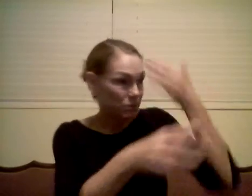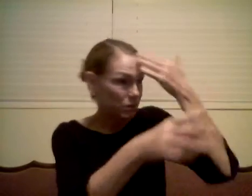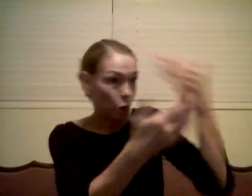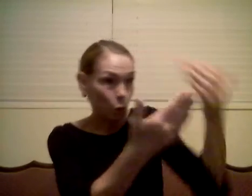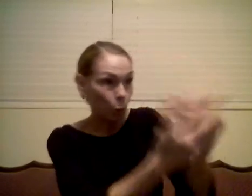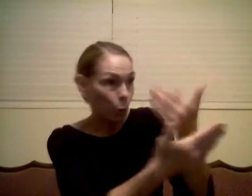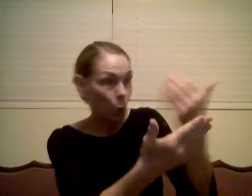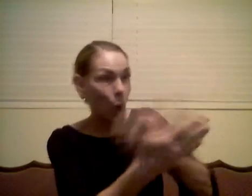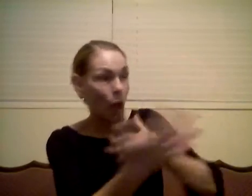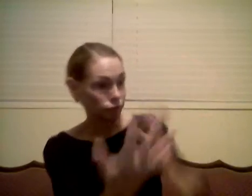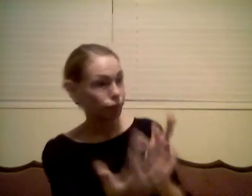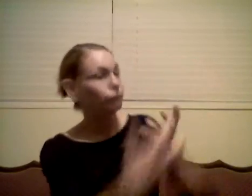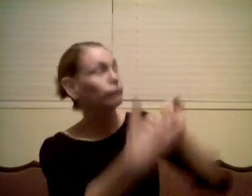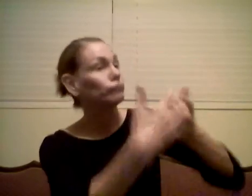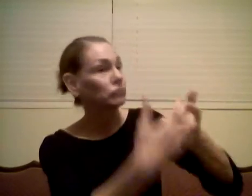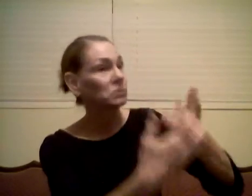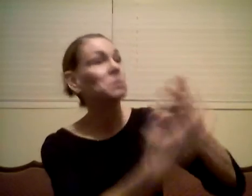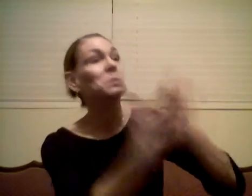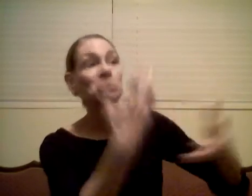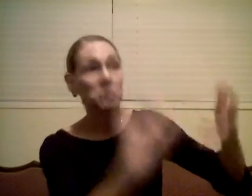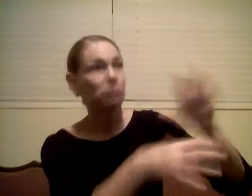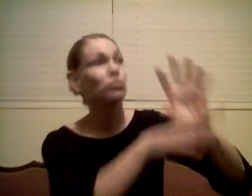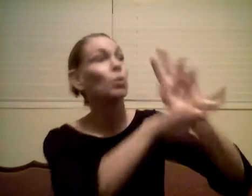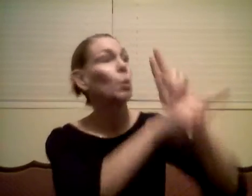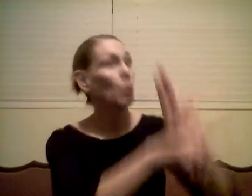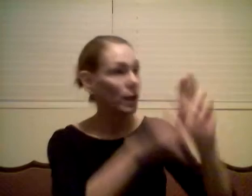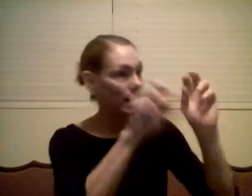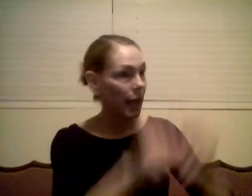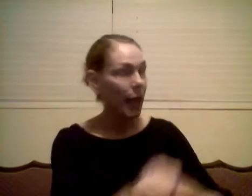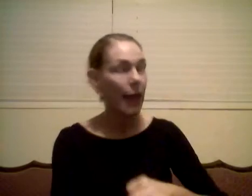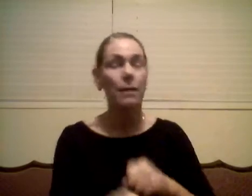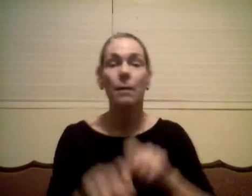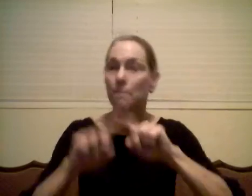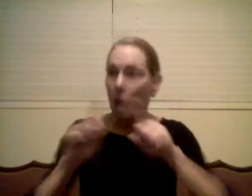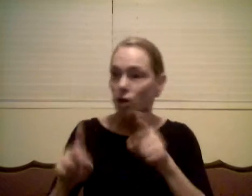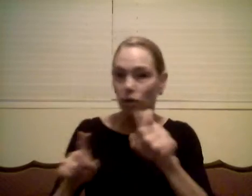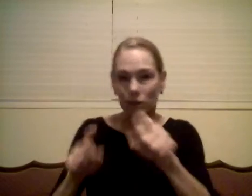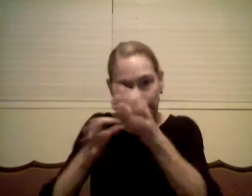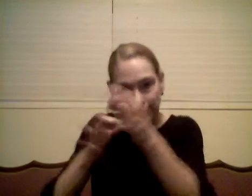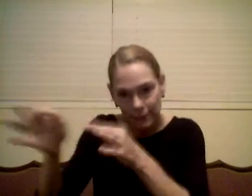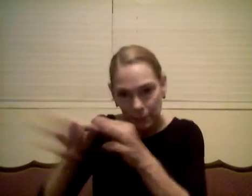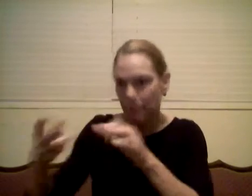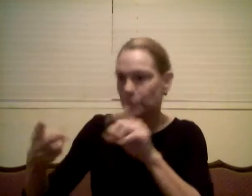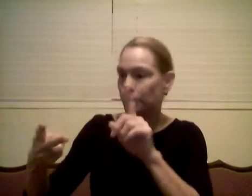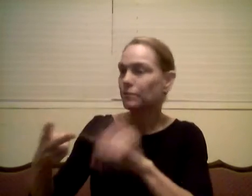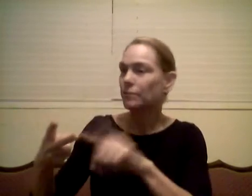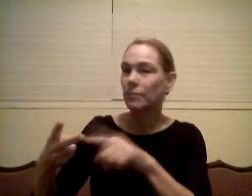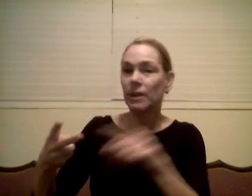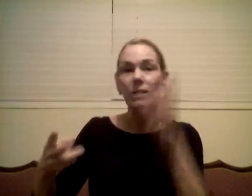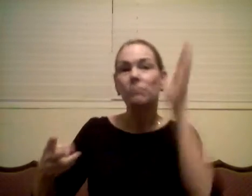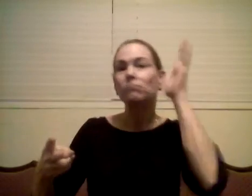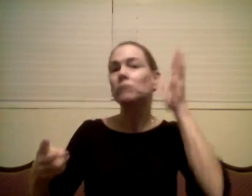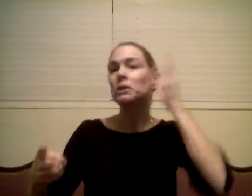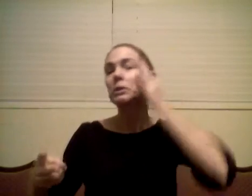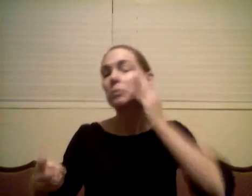with. Well, I feel like I answered those questions by giving you some insight to my years playing volleyball at SPU, having